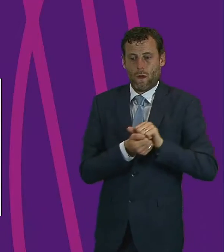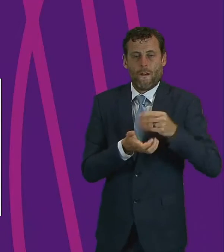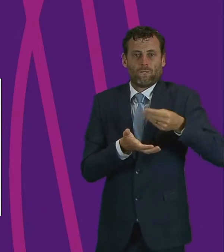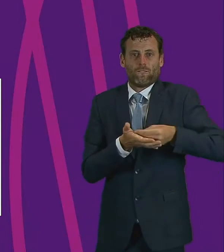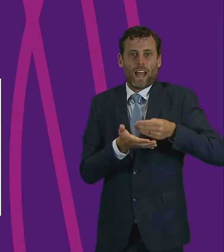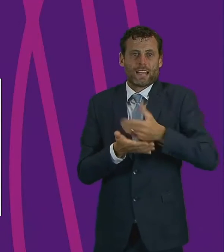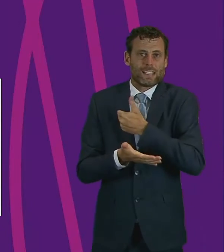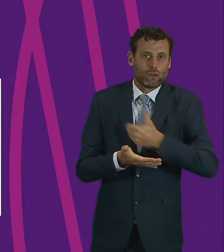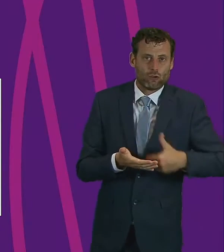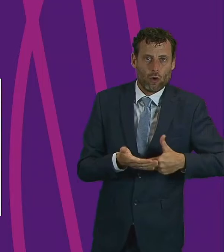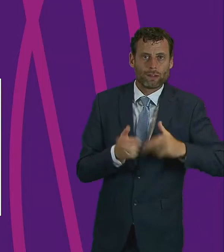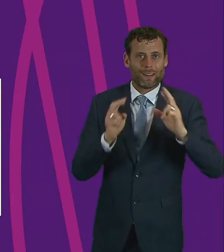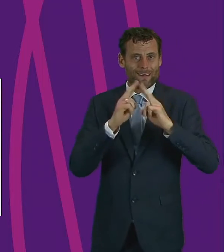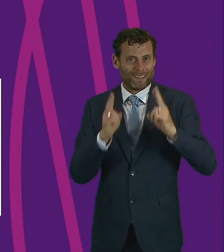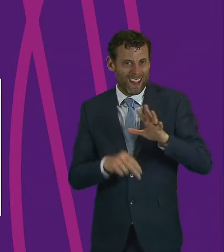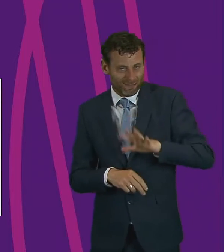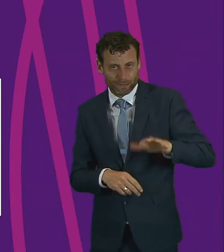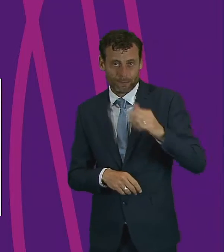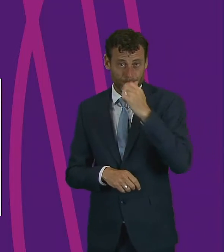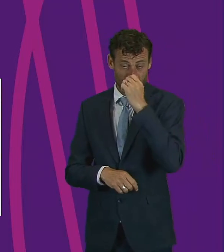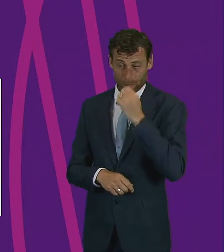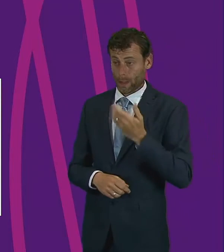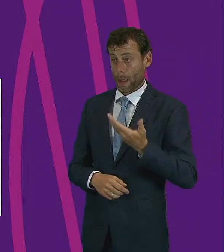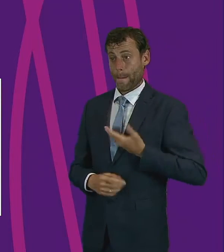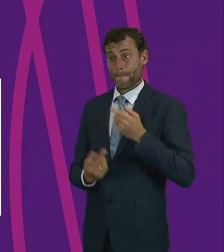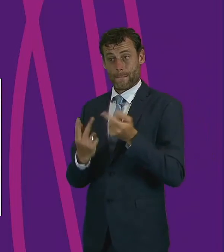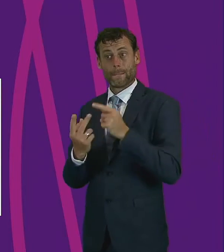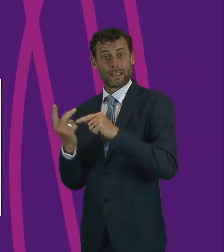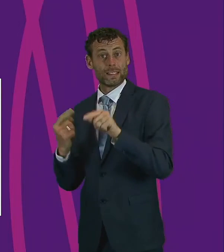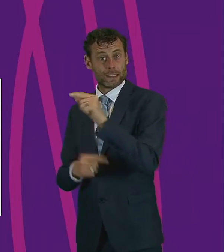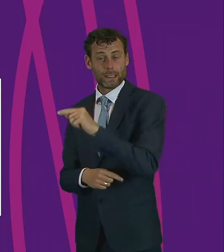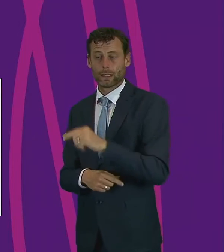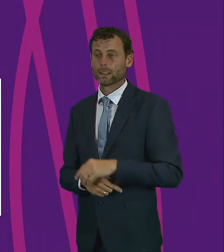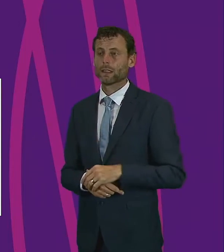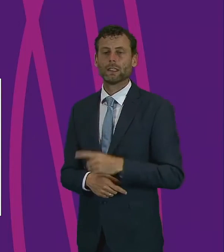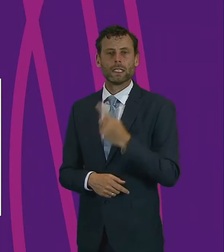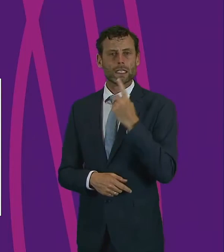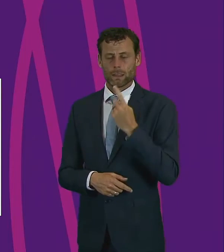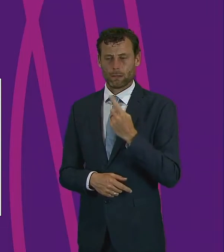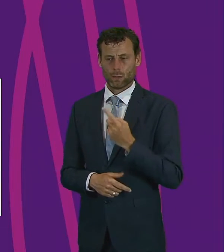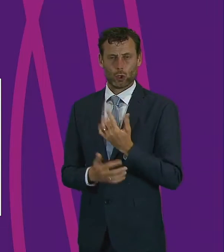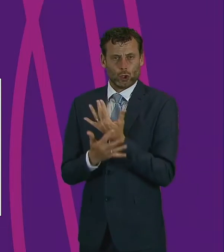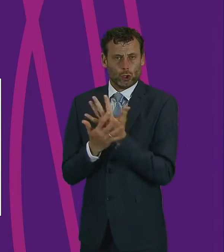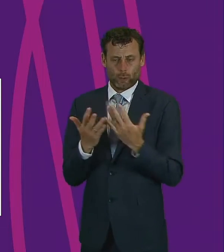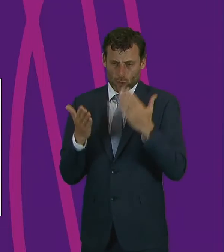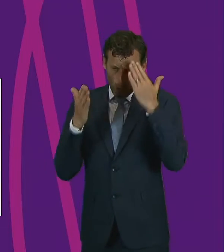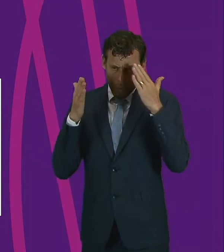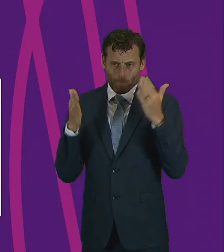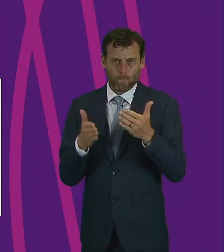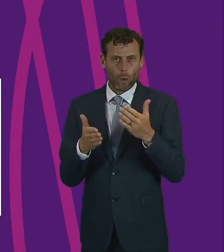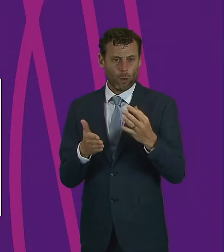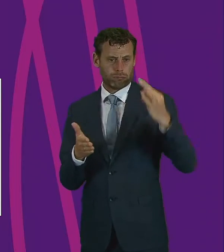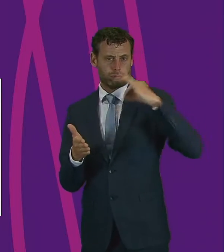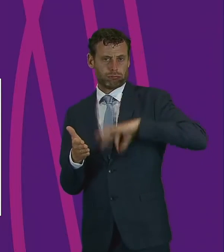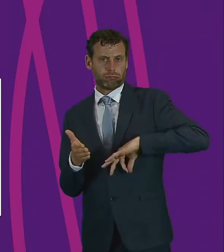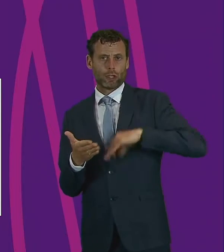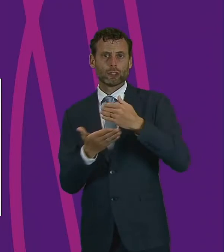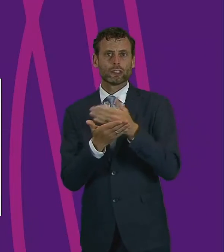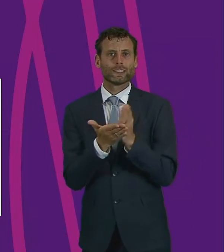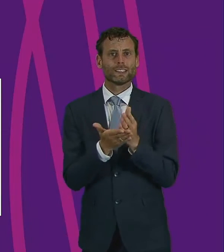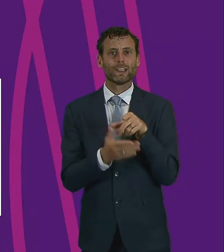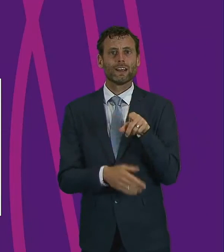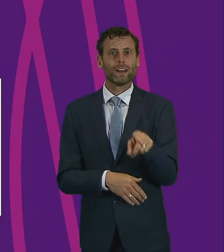estate. Businesses, as others have said, focused on shareholder maximisation rather than stakeholder